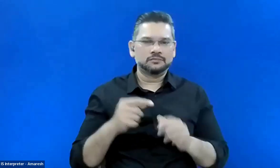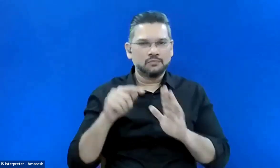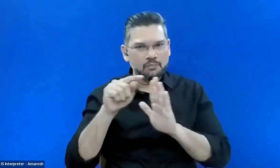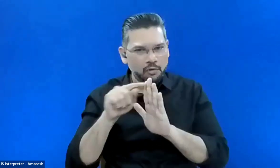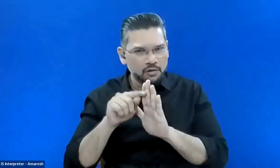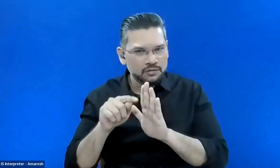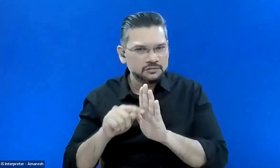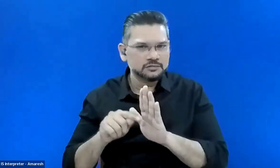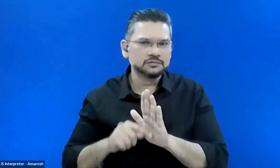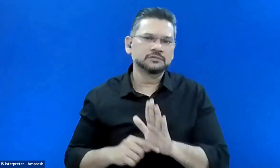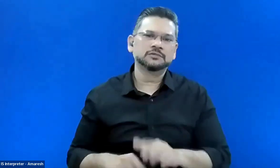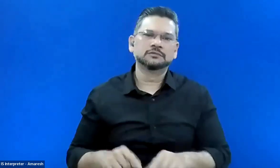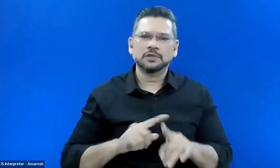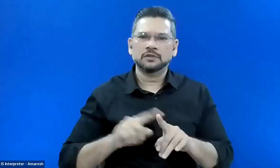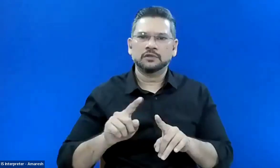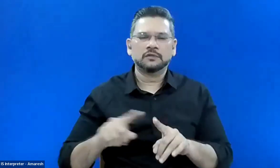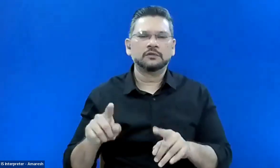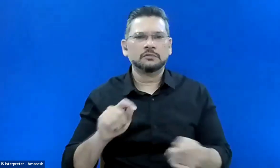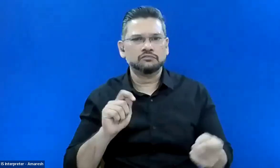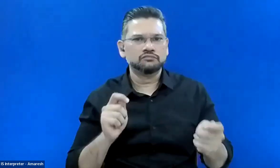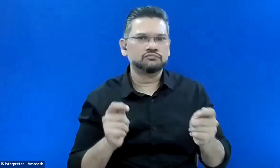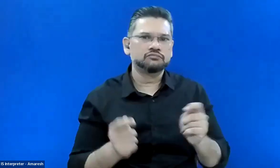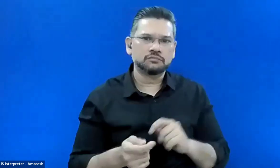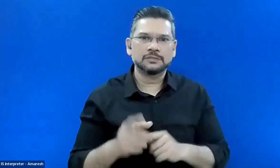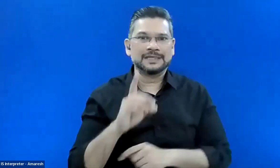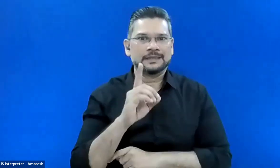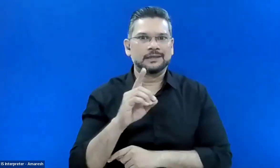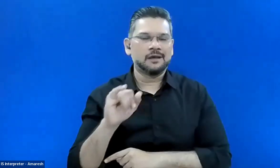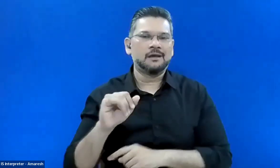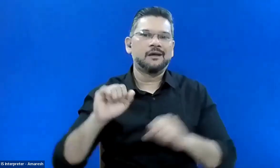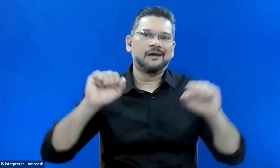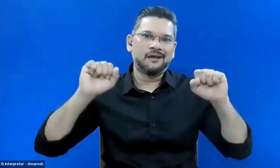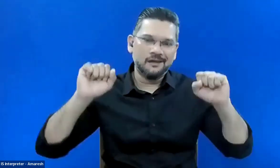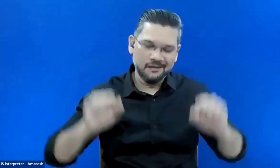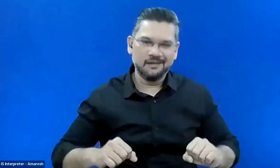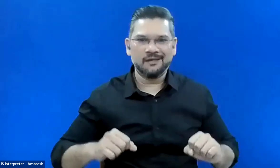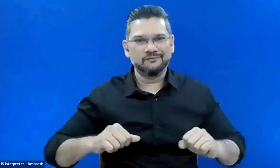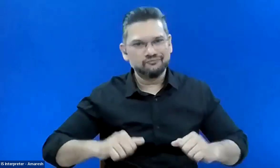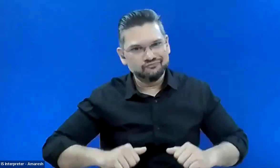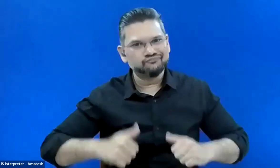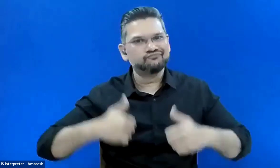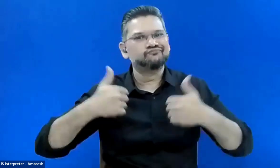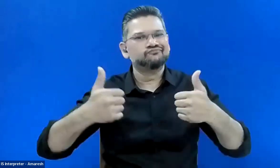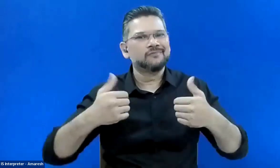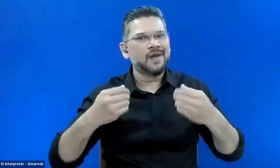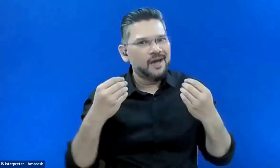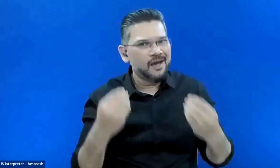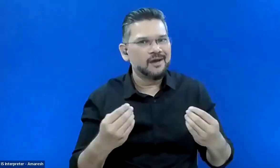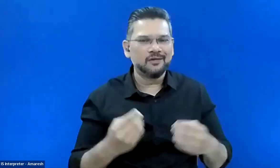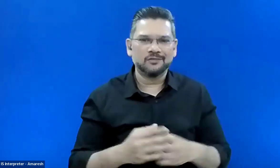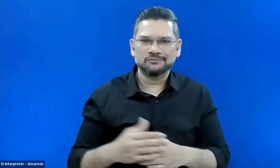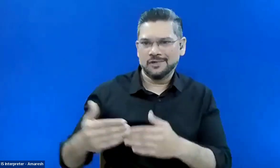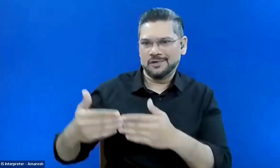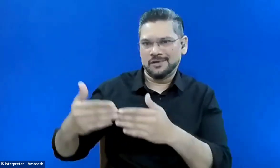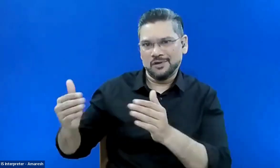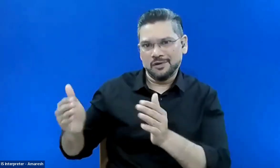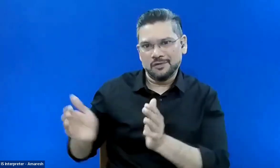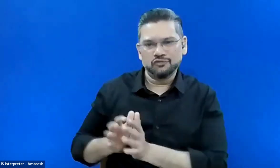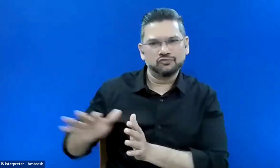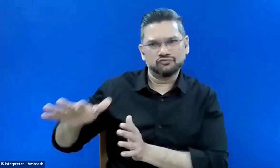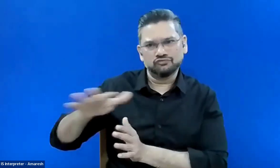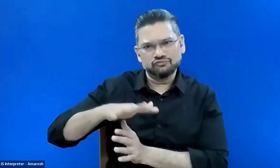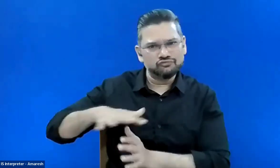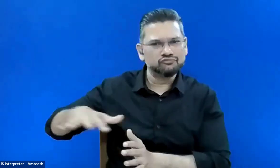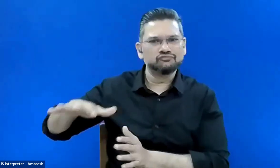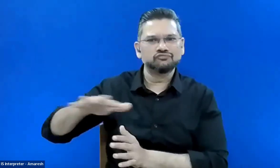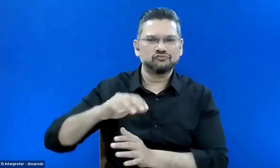in making the institutionalization a reality, and putting in place community-based mental health care that will help